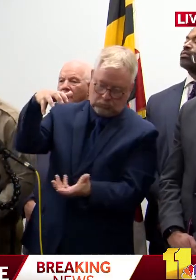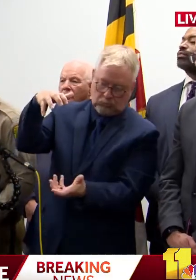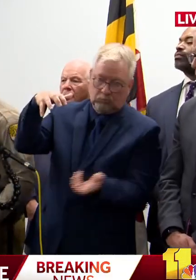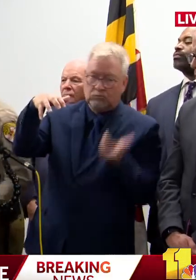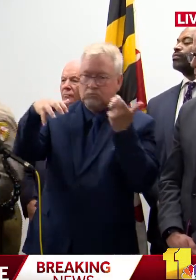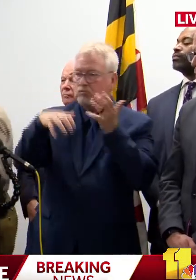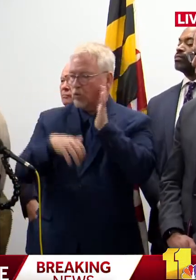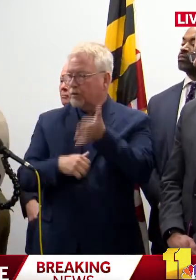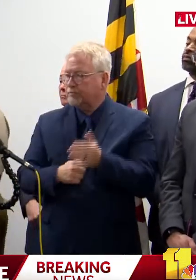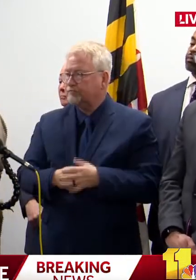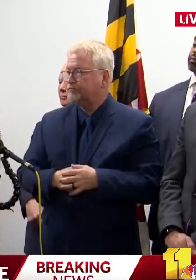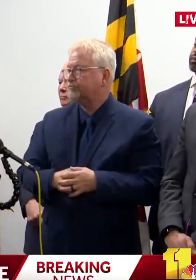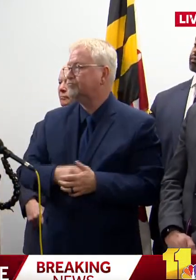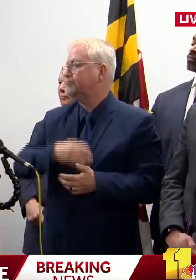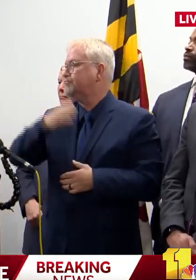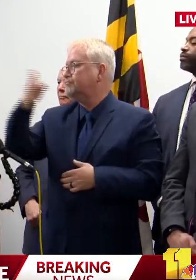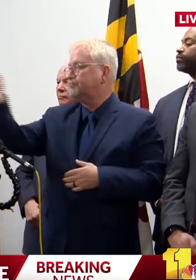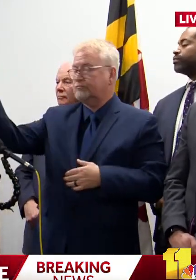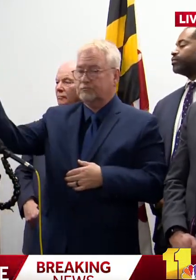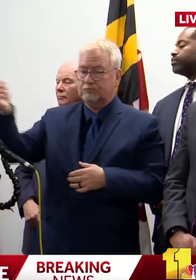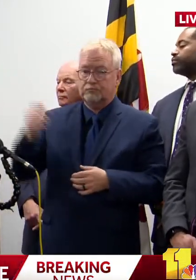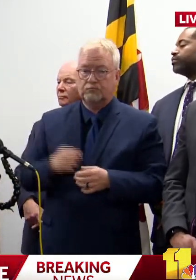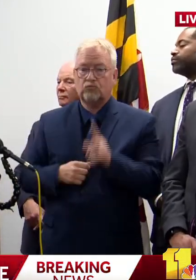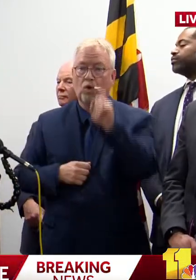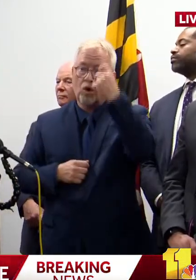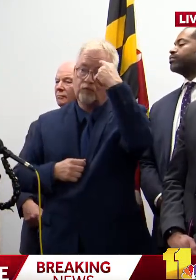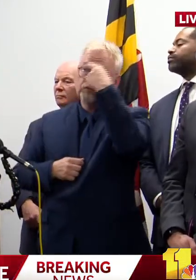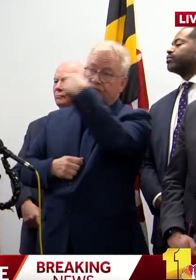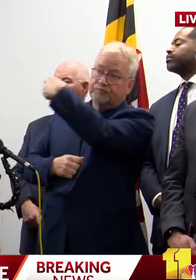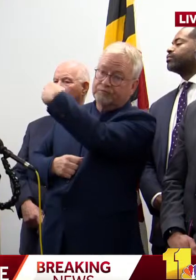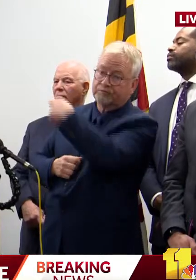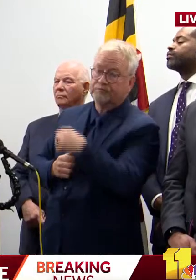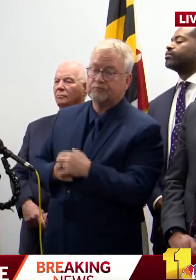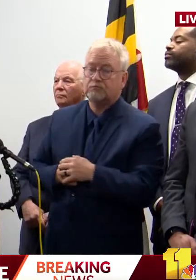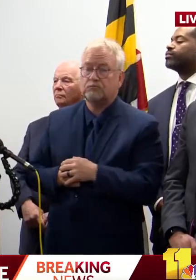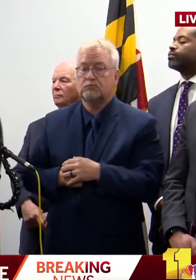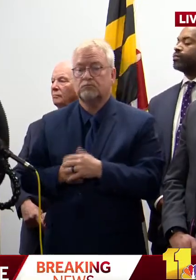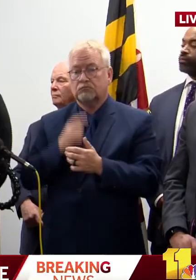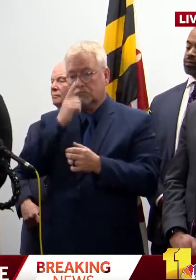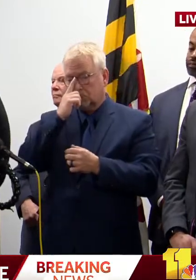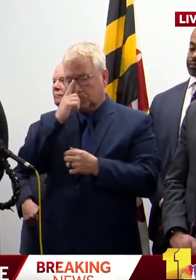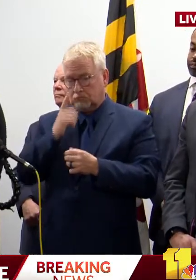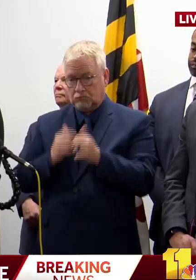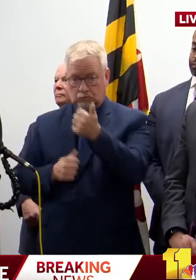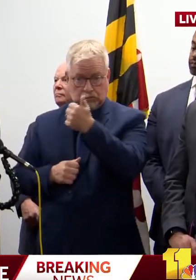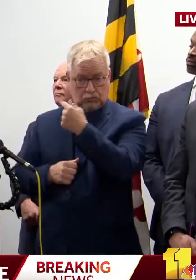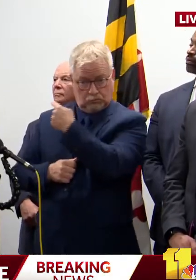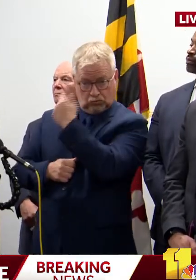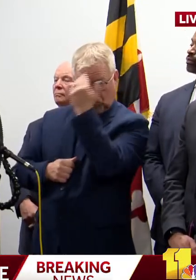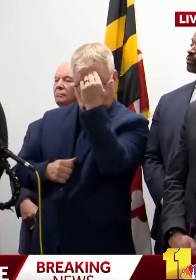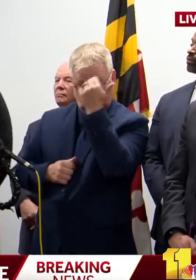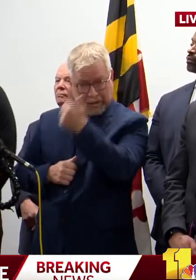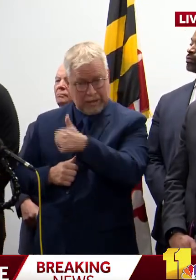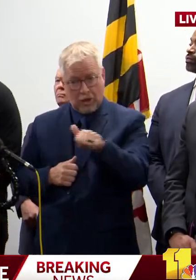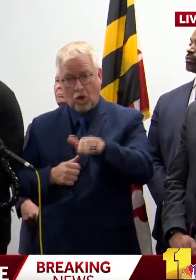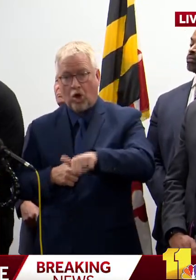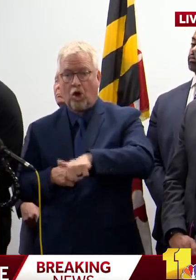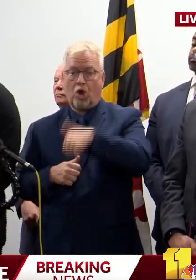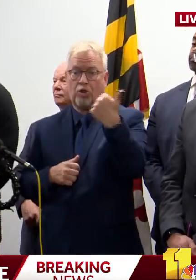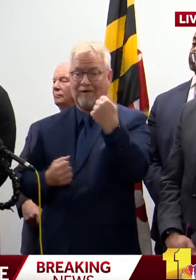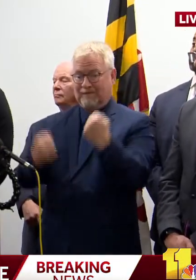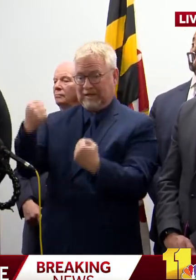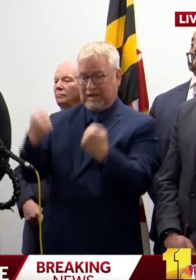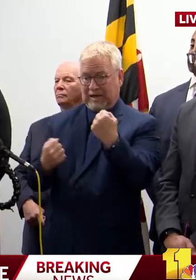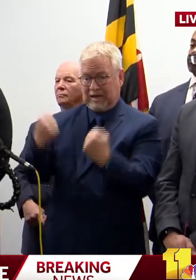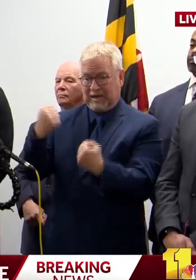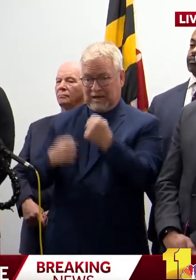question. Governor, are you now ruling out that there were any other vehicles or potential victims beyond the six? Yeah, the